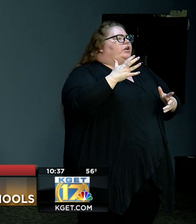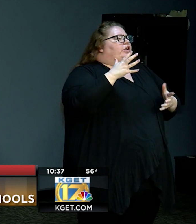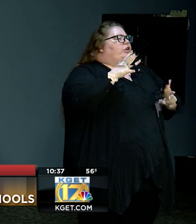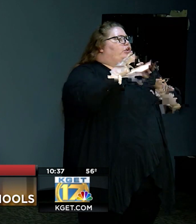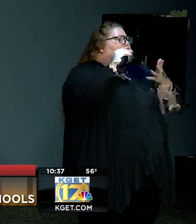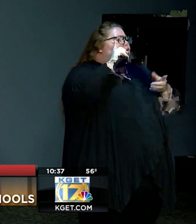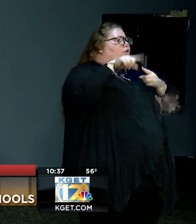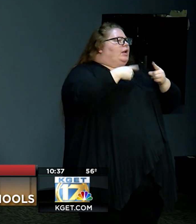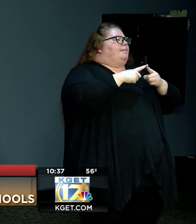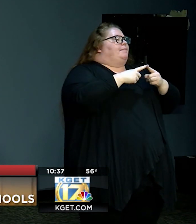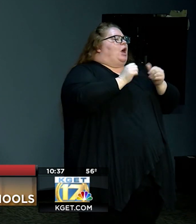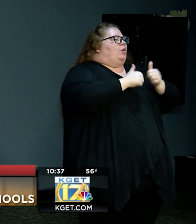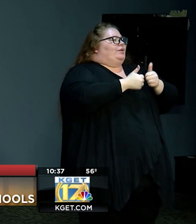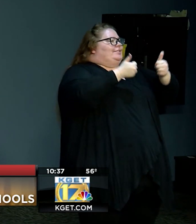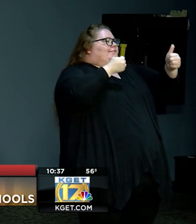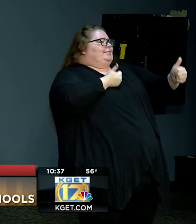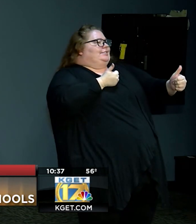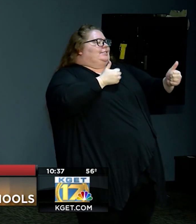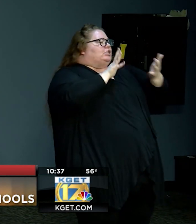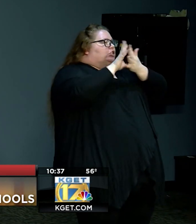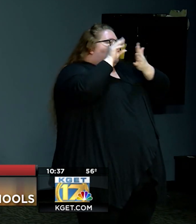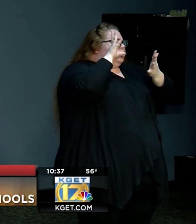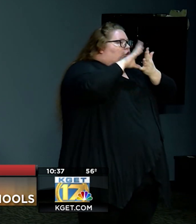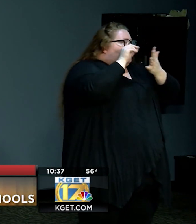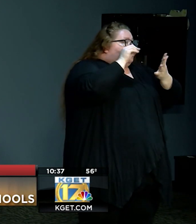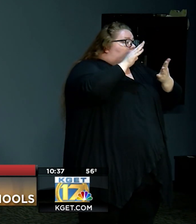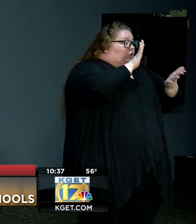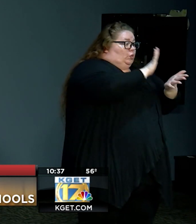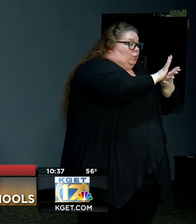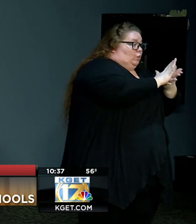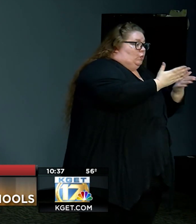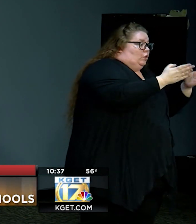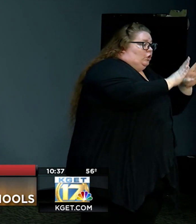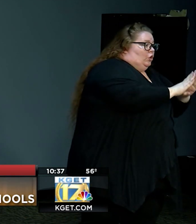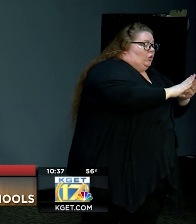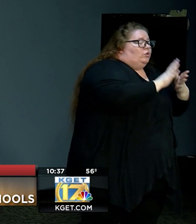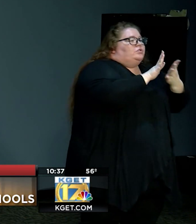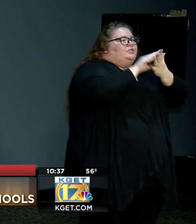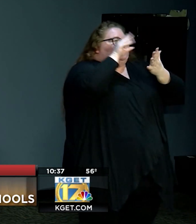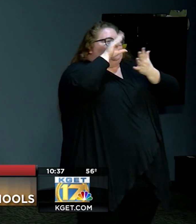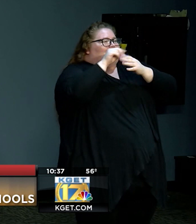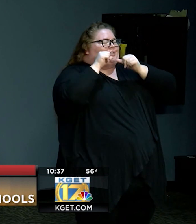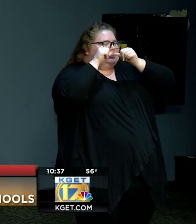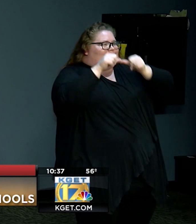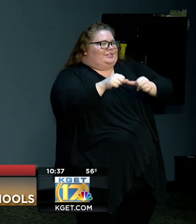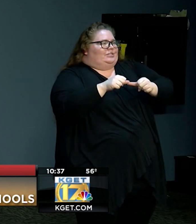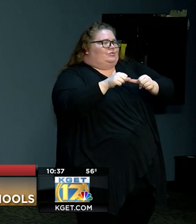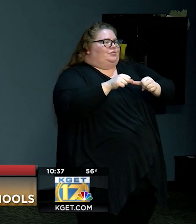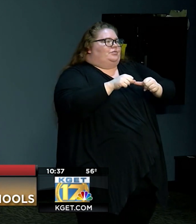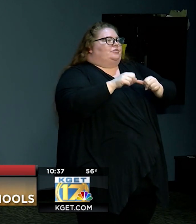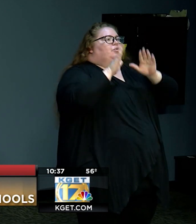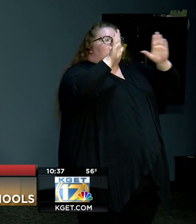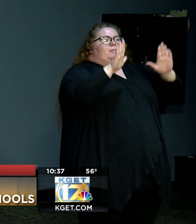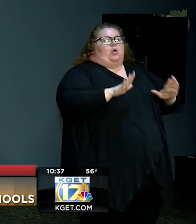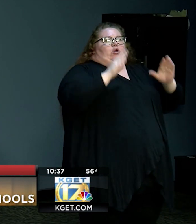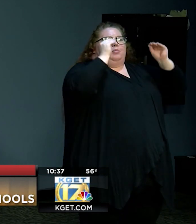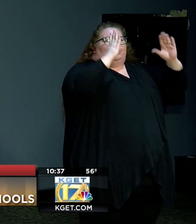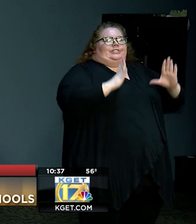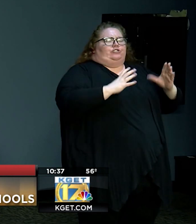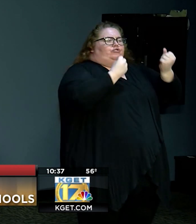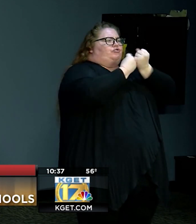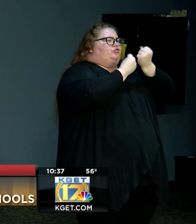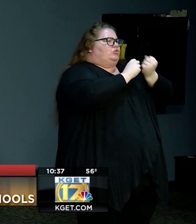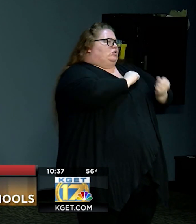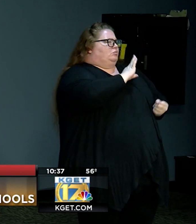Our physical schools may be closed, but learning continues. Our remarkable teachers and support staff are working around